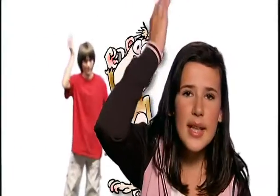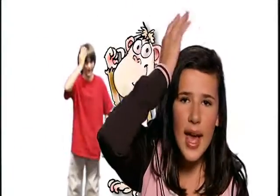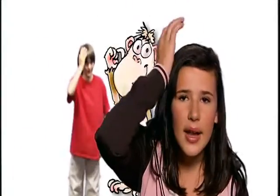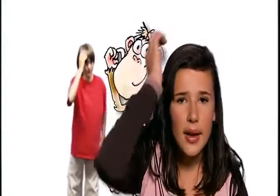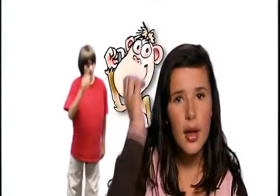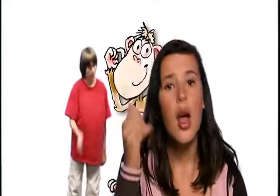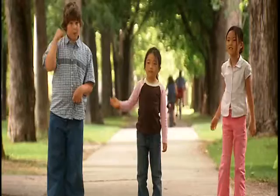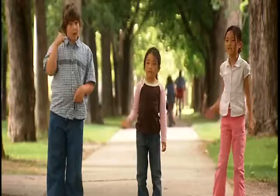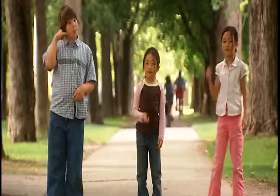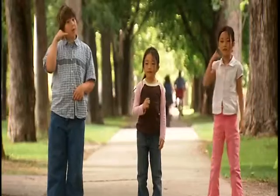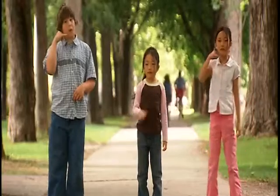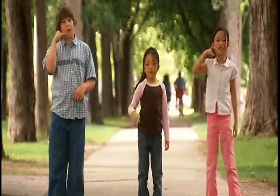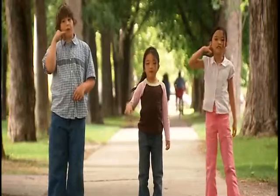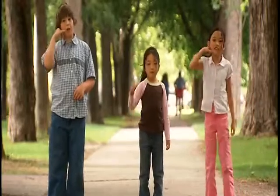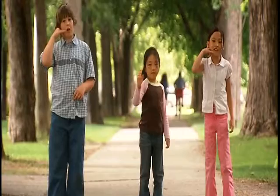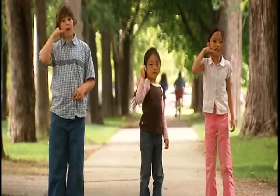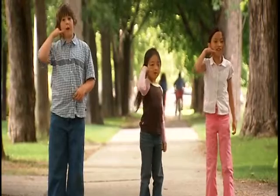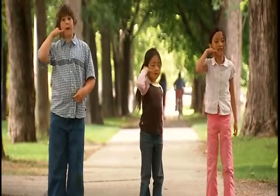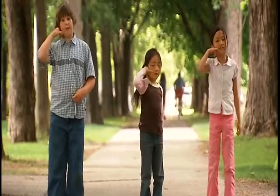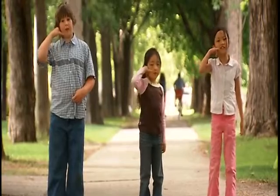head. Mama called the doctor and the